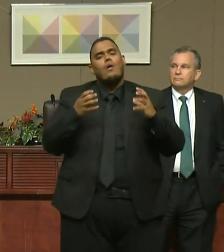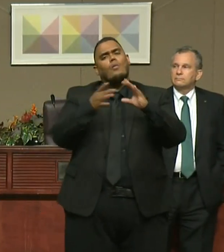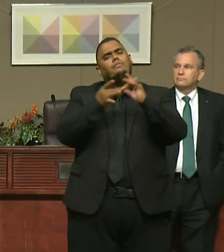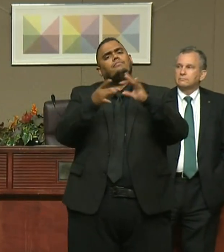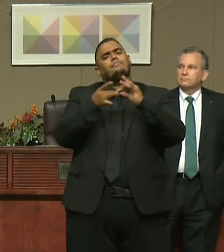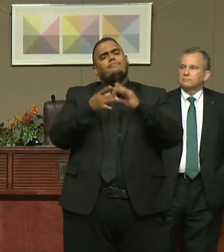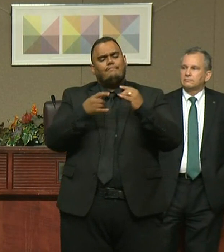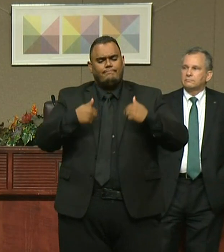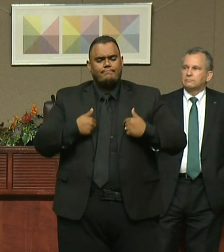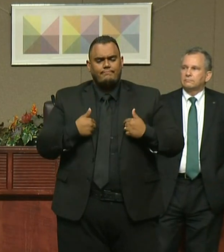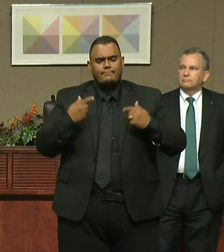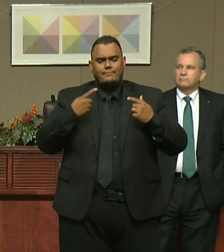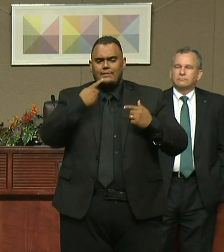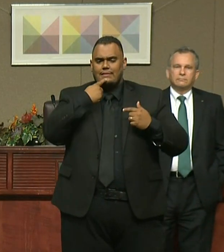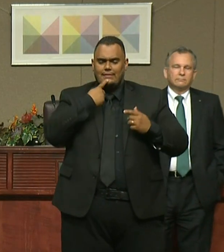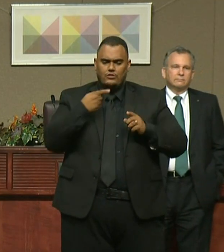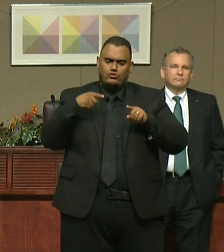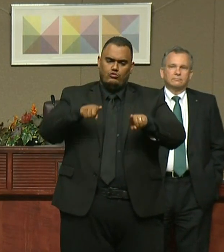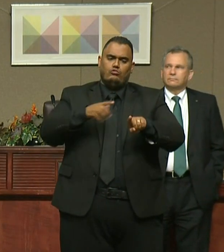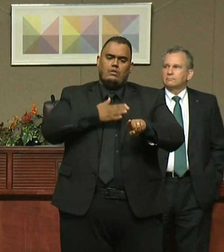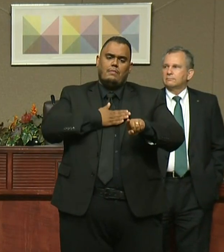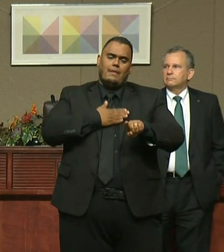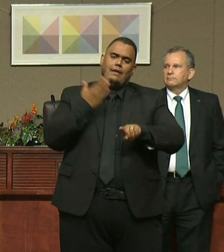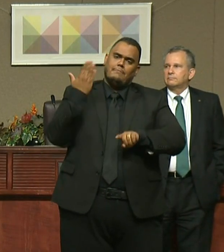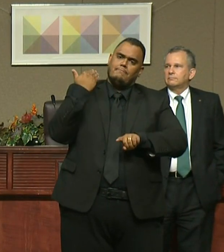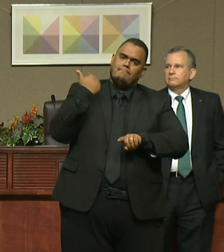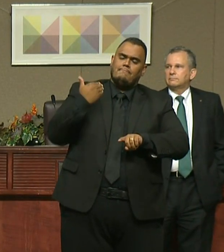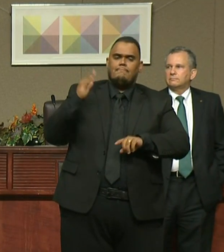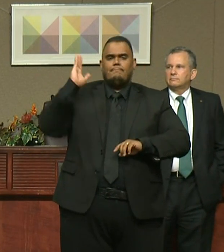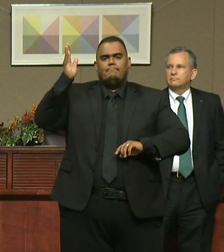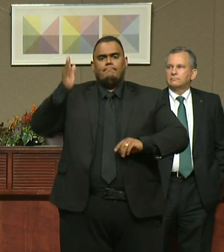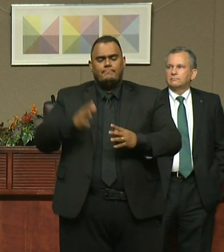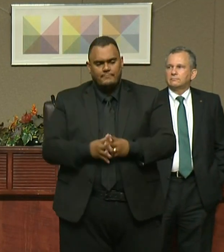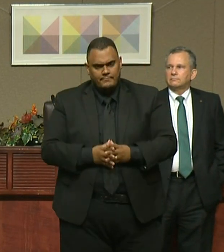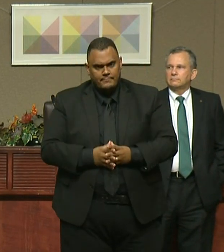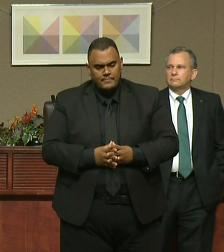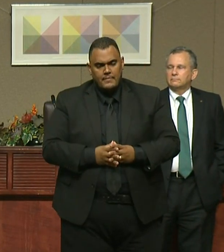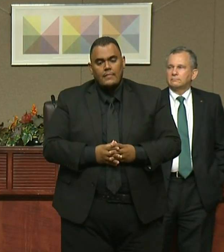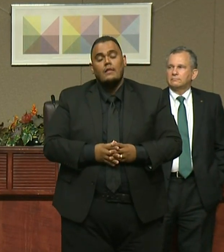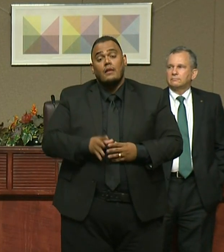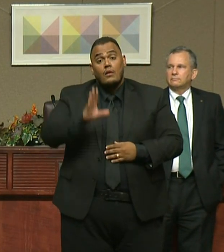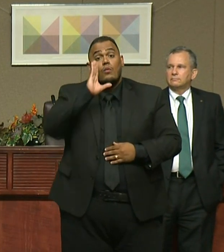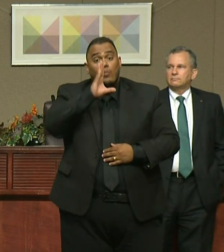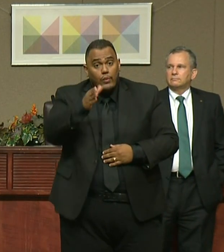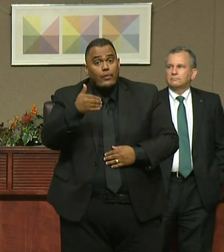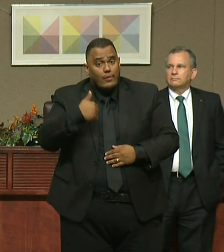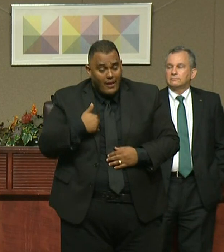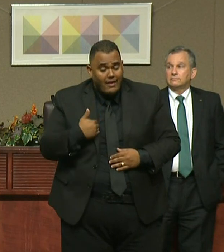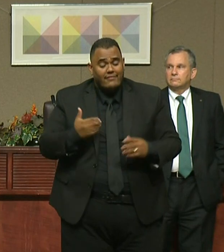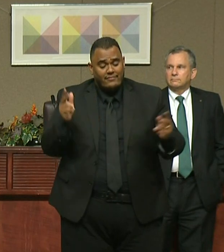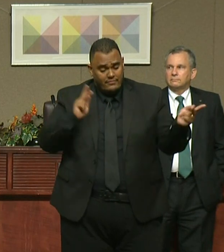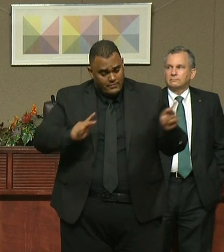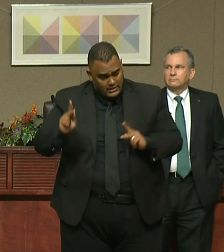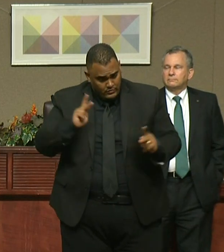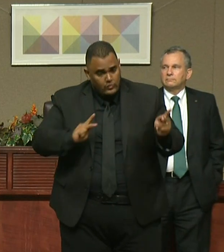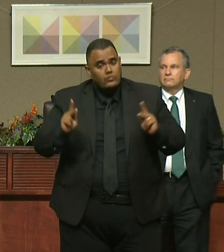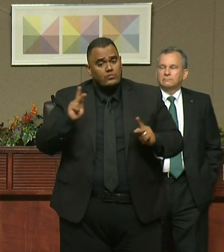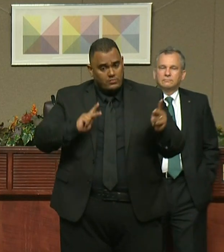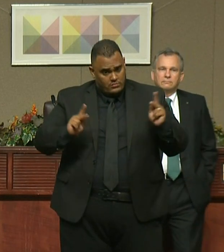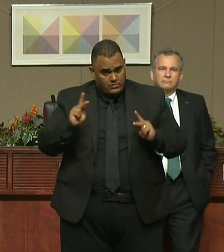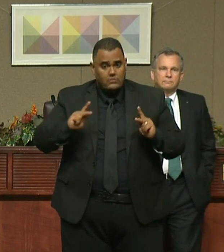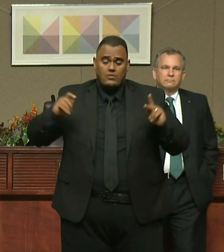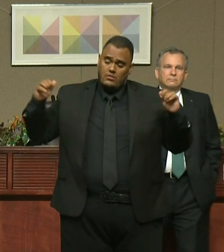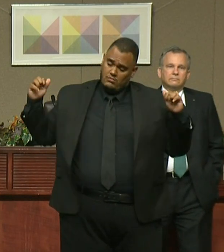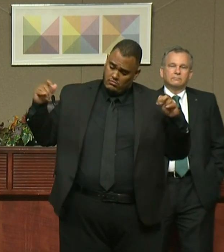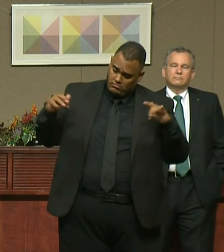my earlier remarks, is that there are going to be people gathering, and they're gathering